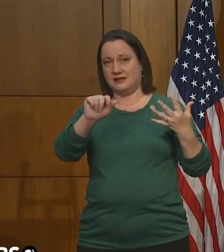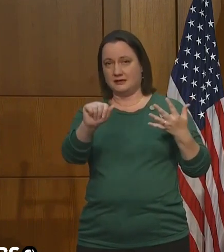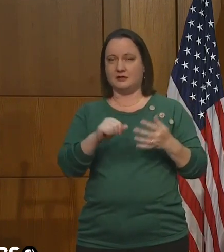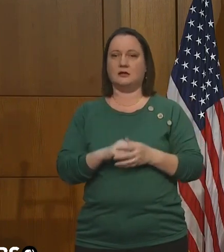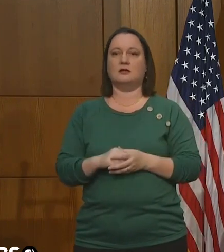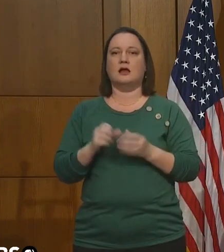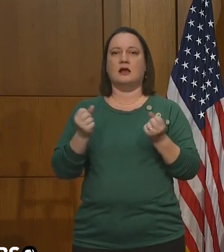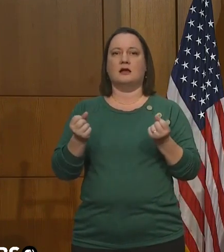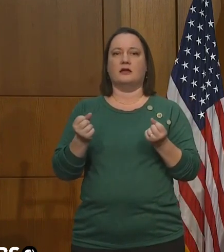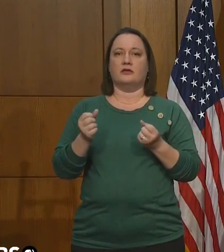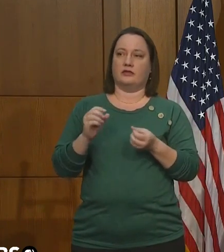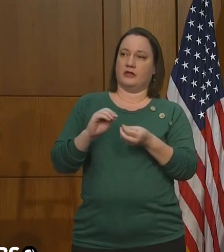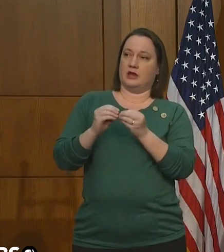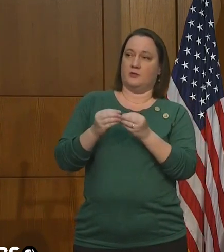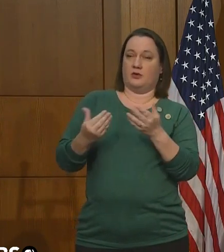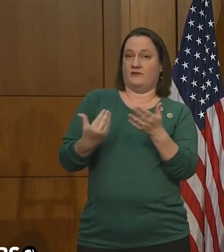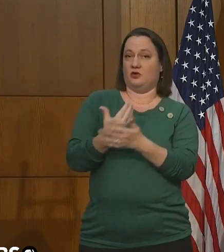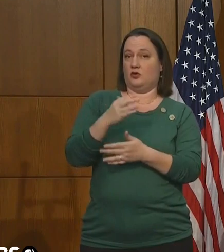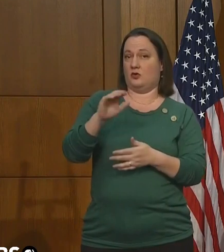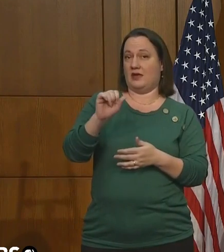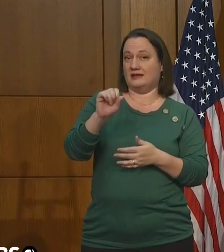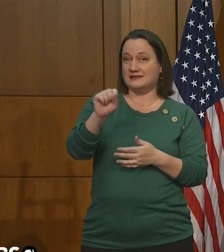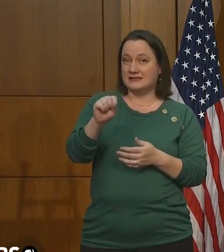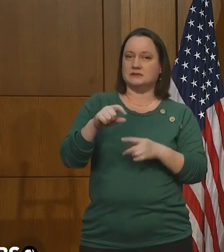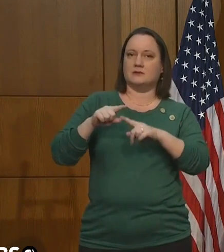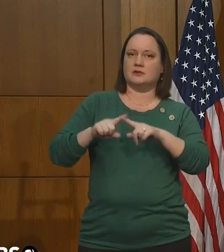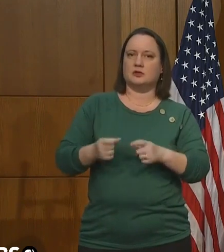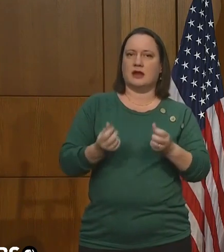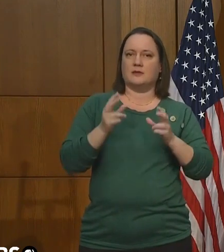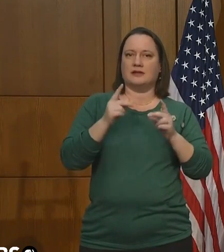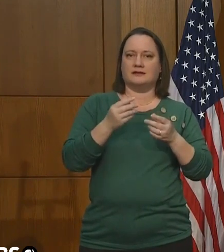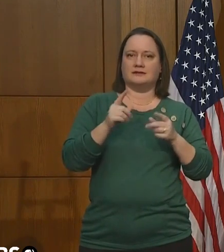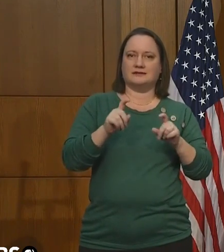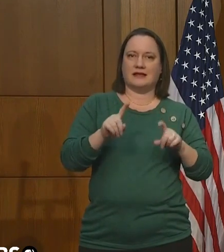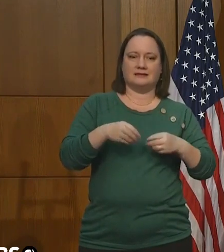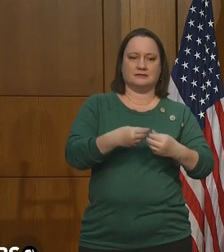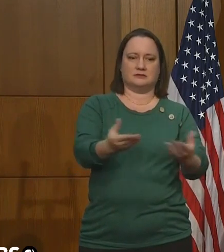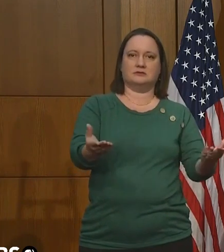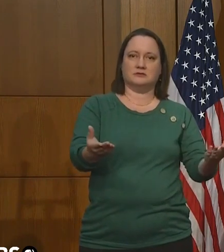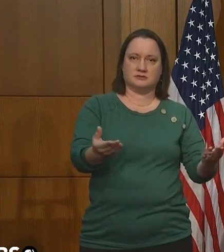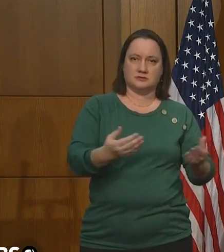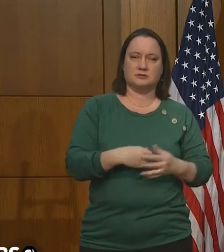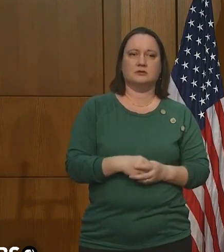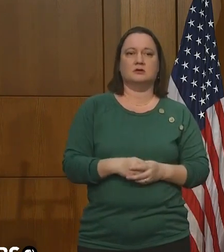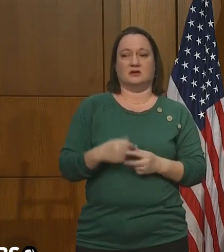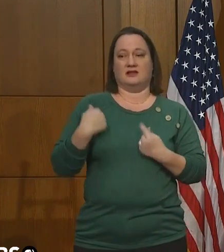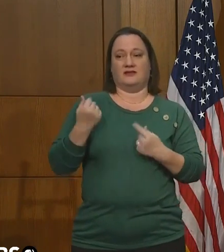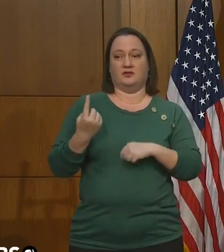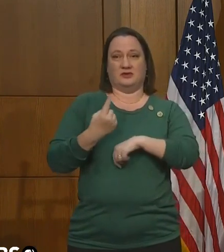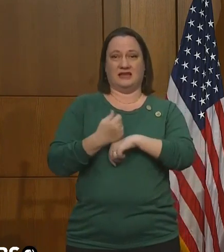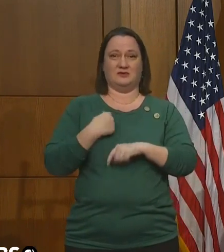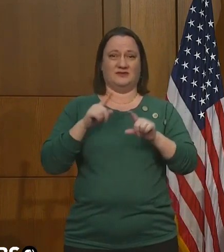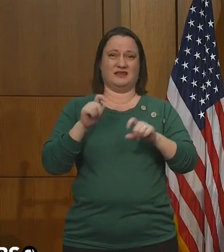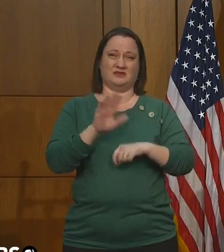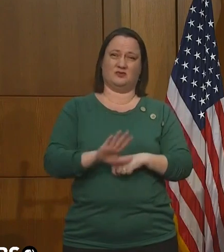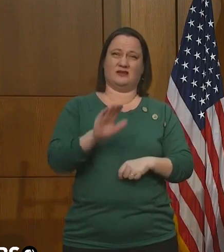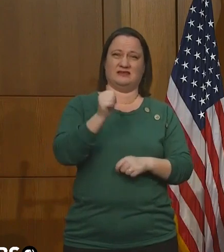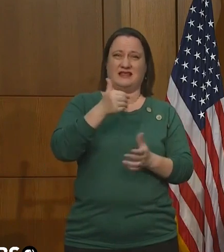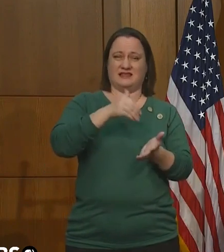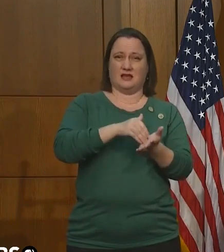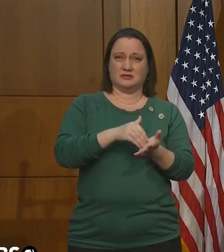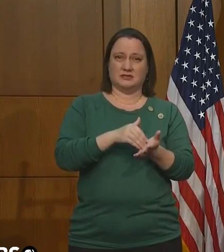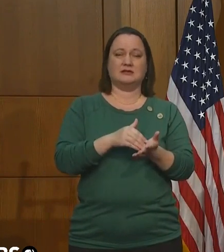many we're testing. And so, as you've seen the last few days, we've tested in the ballpark of 10,000, some days a